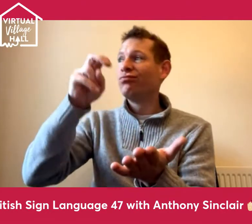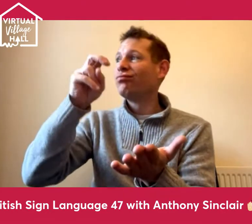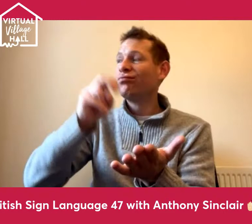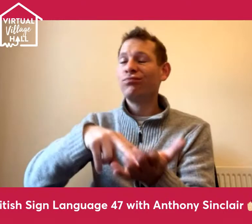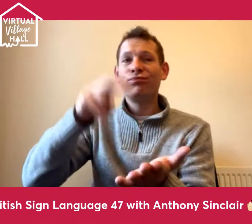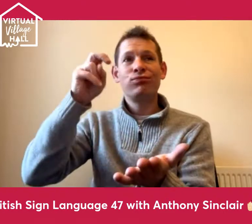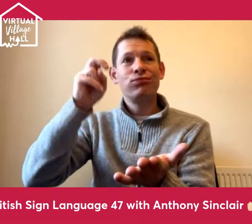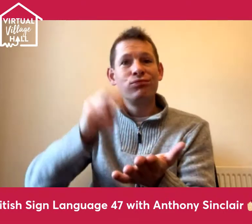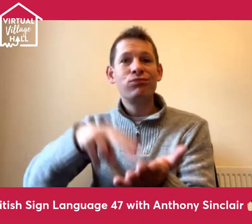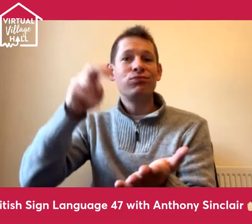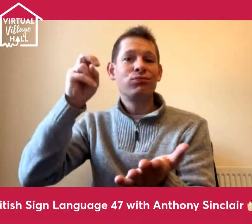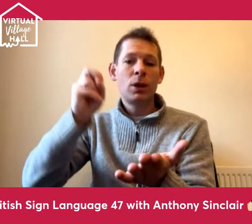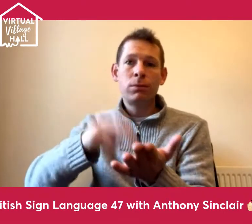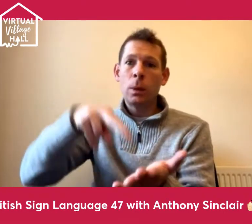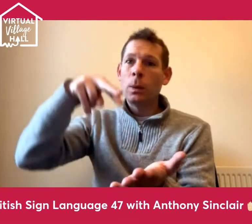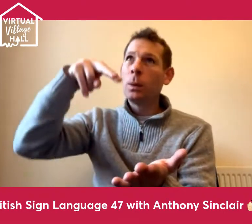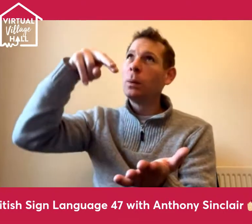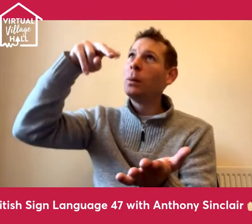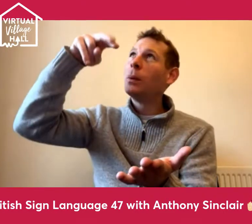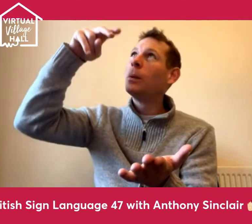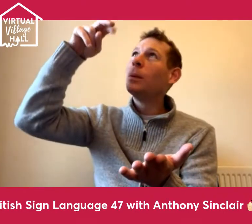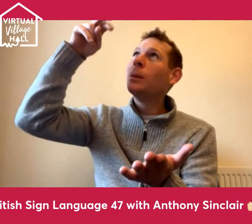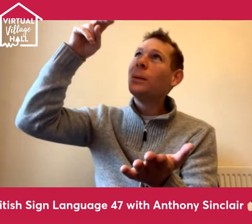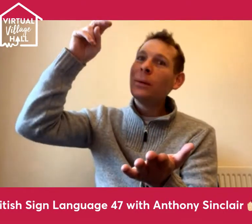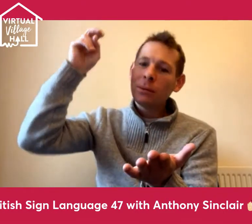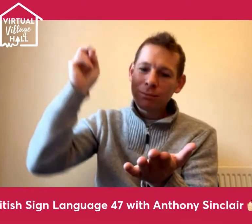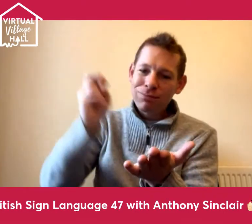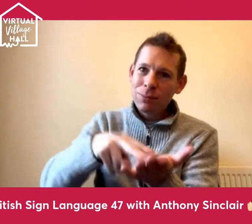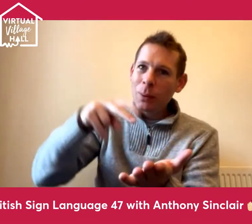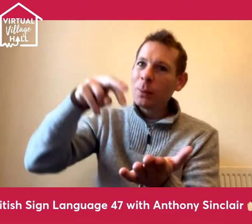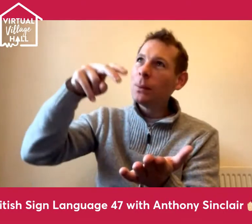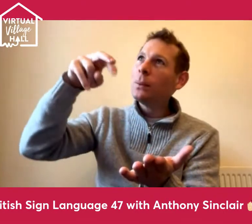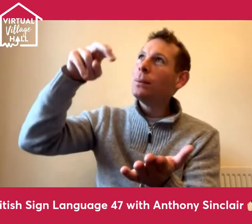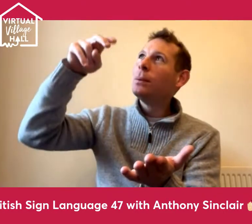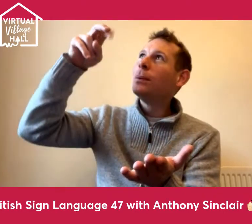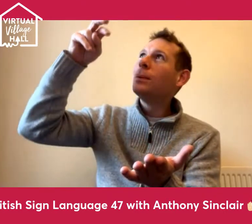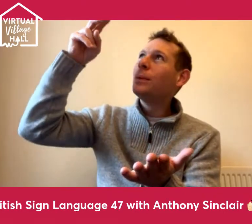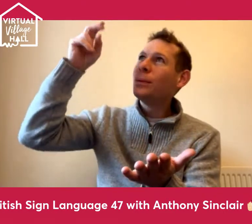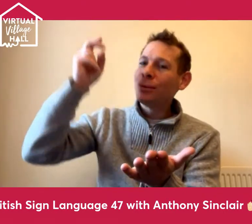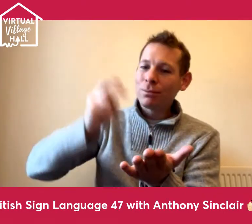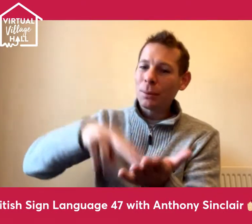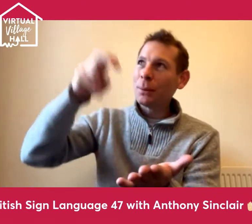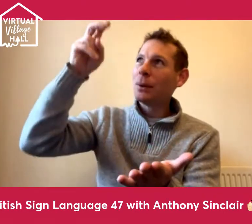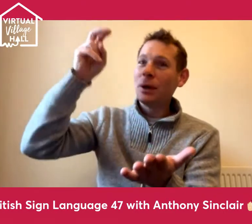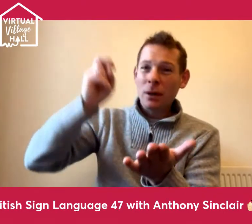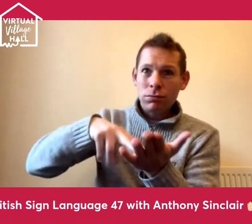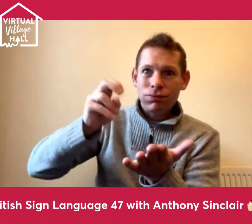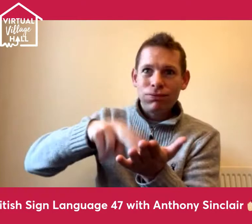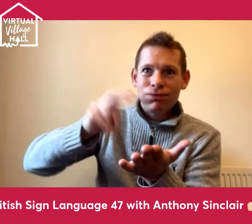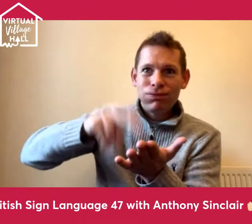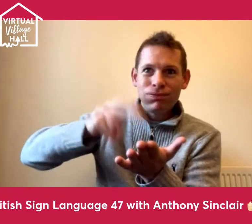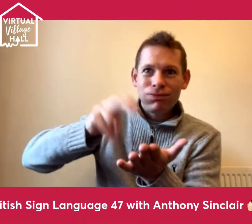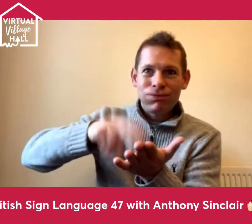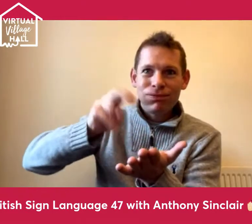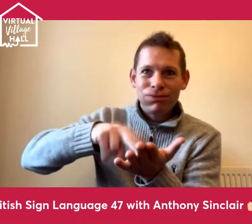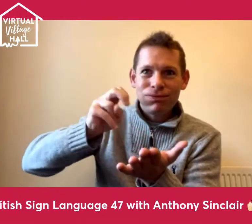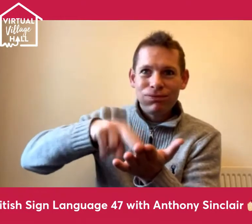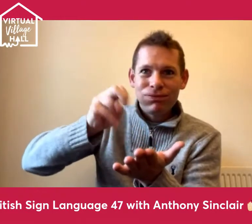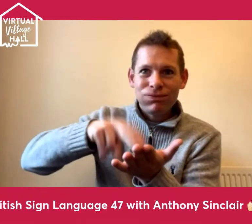So here we are just having a good time, maybe bouncing on a trampoline or something way up in the air. And now we're jumping really,